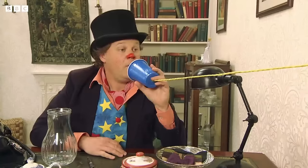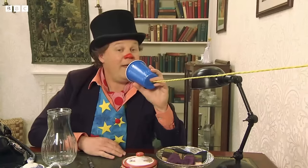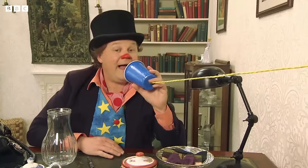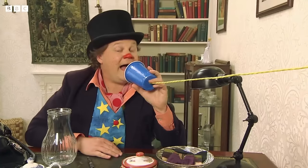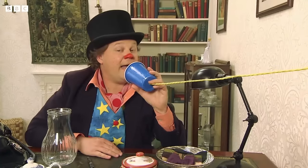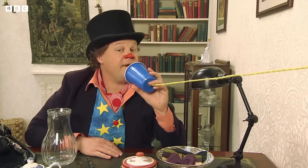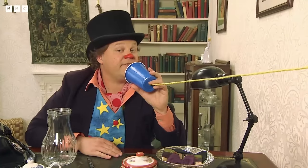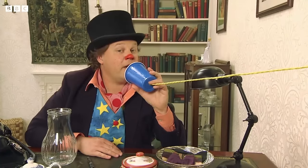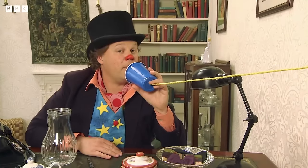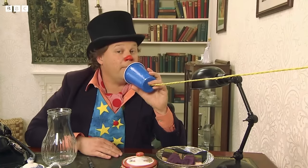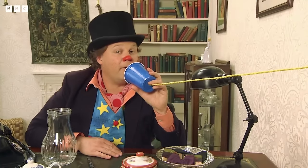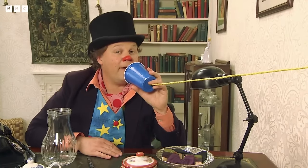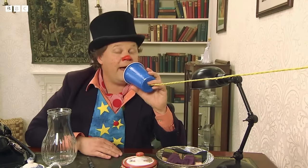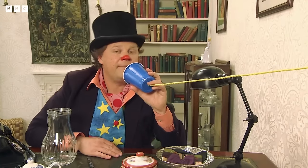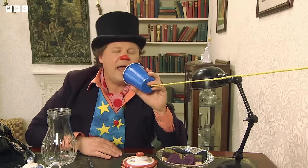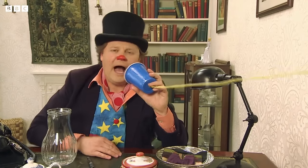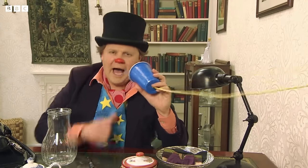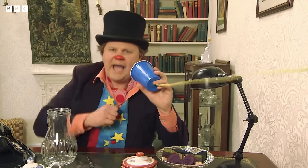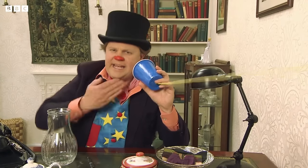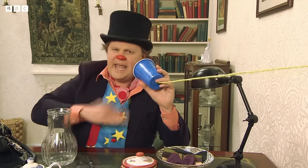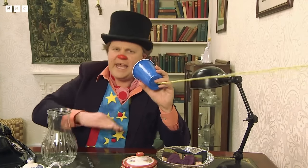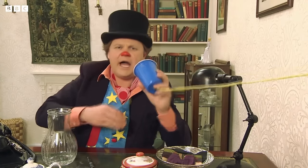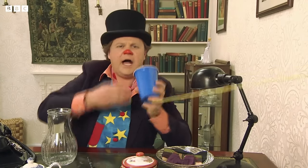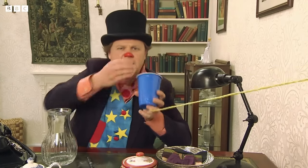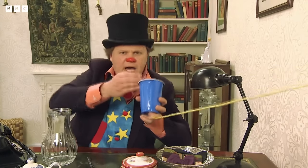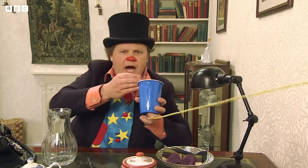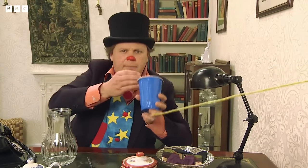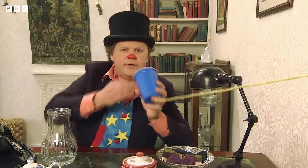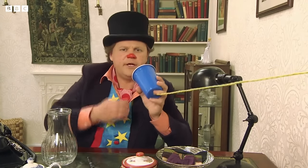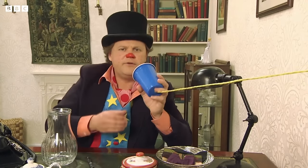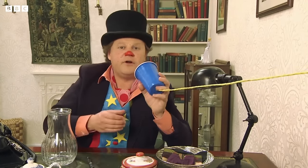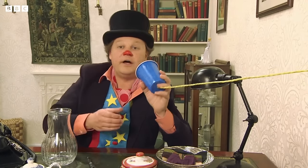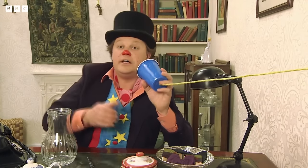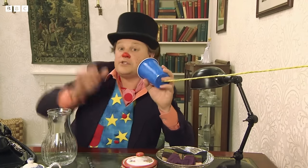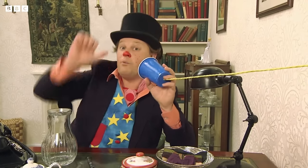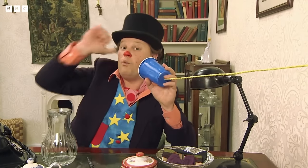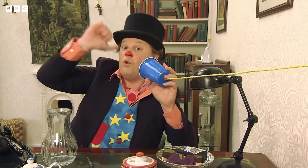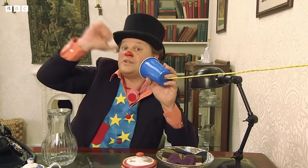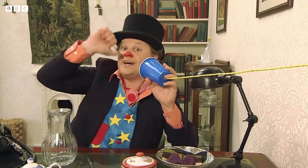Well, I must go, old boy. I need a cup for some water.